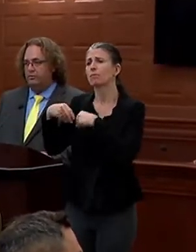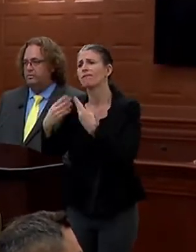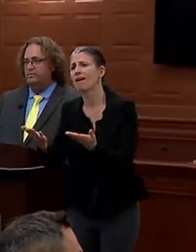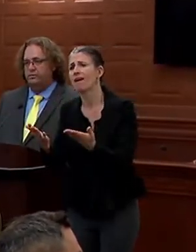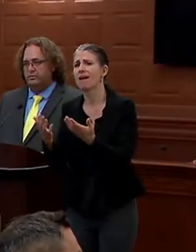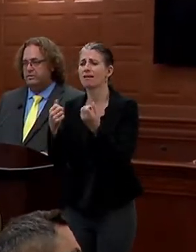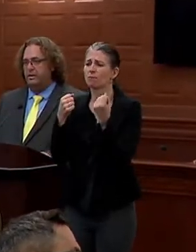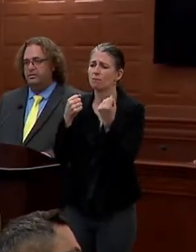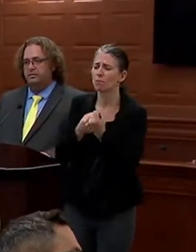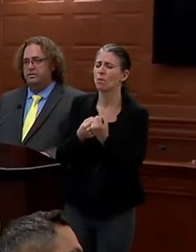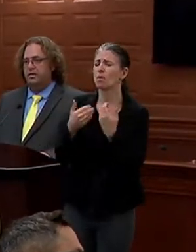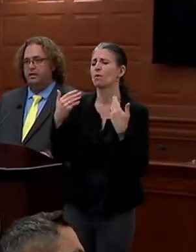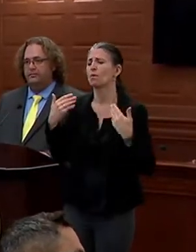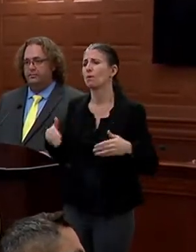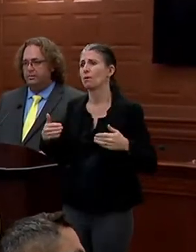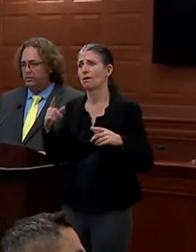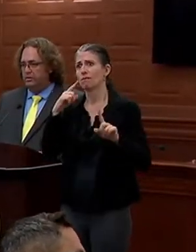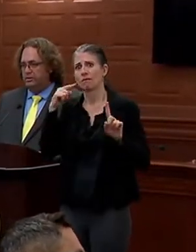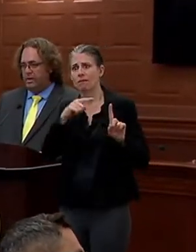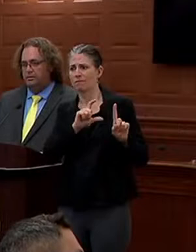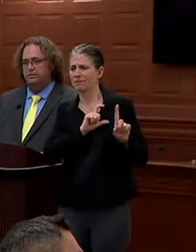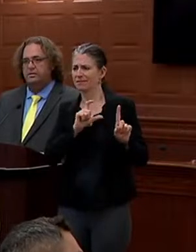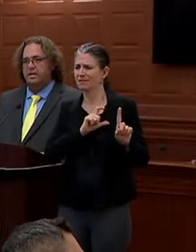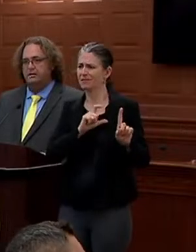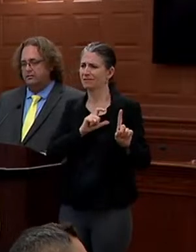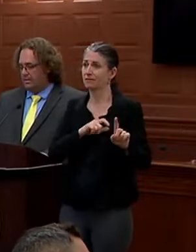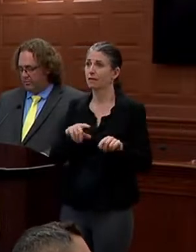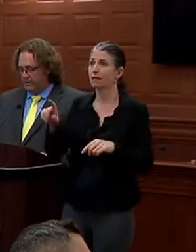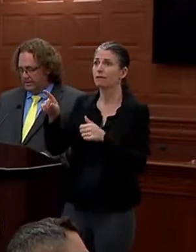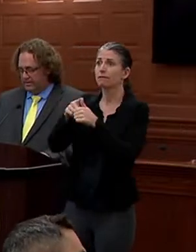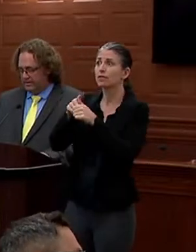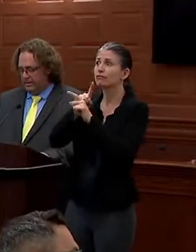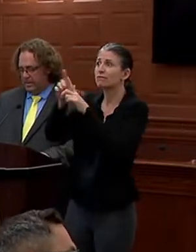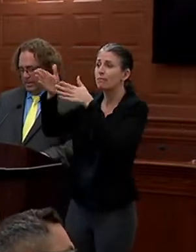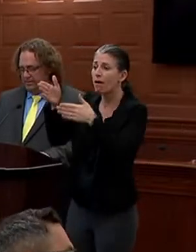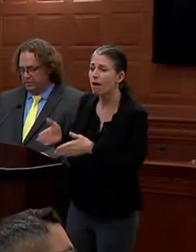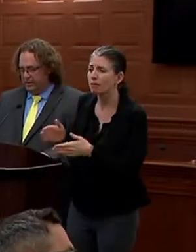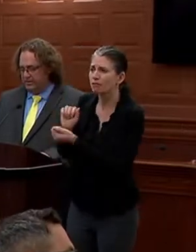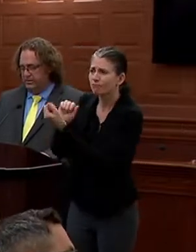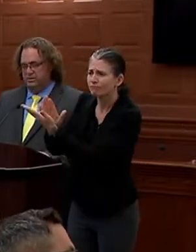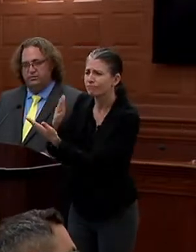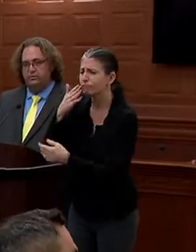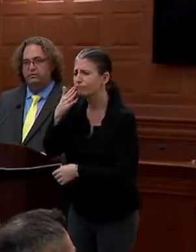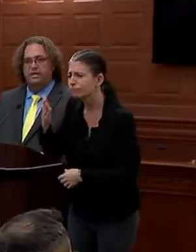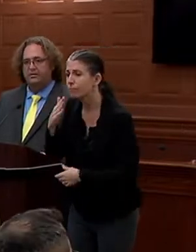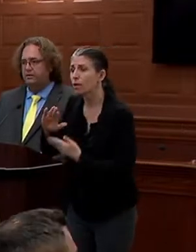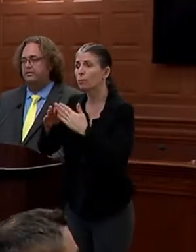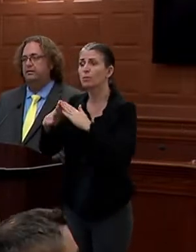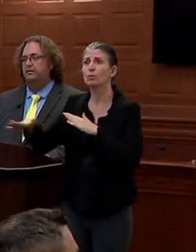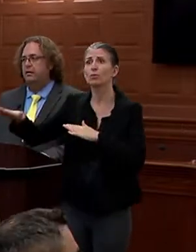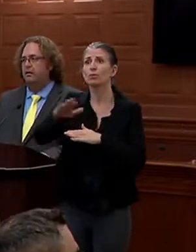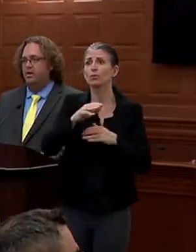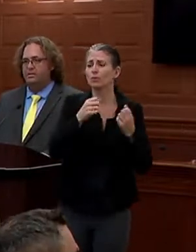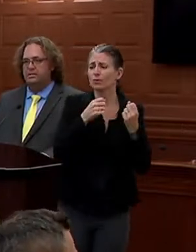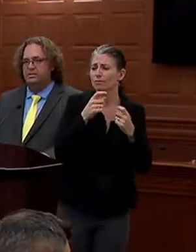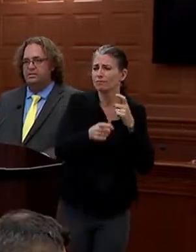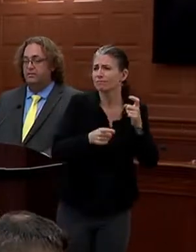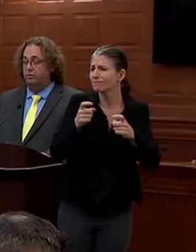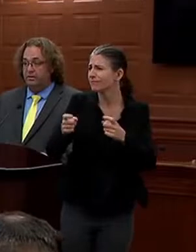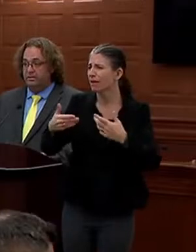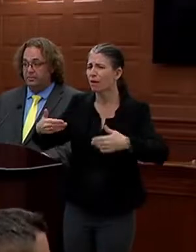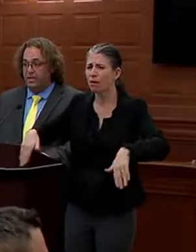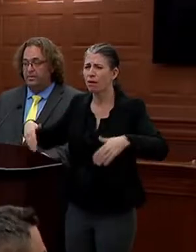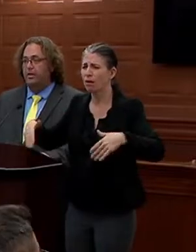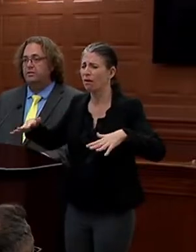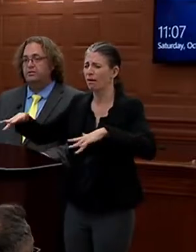for law enforcement, first responders, community partners, and residents. The donations, food, everything. Our businesses